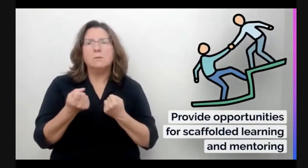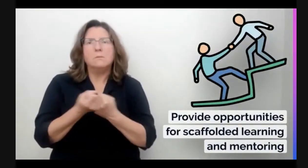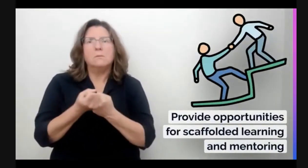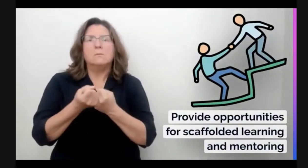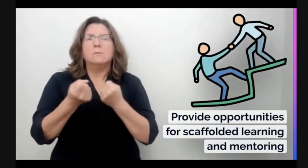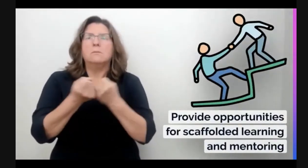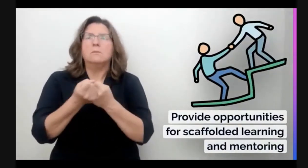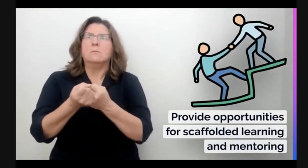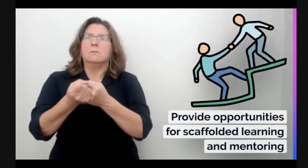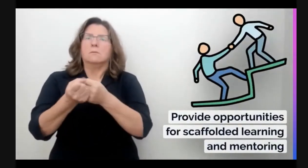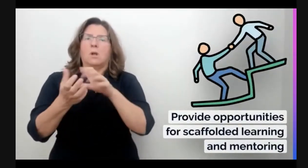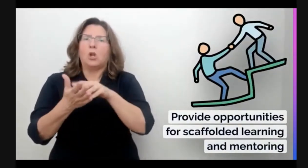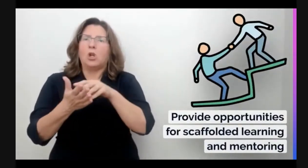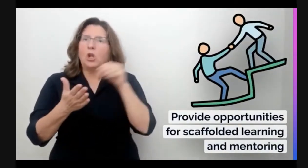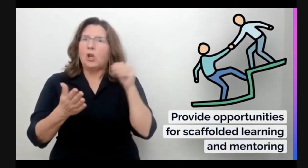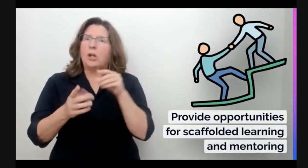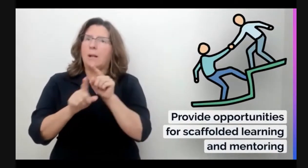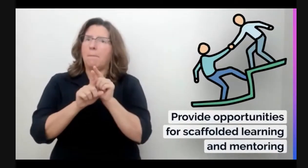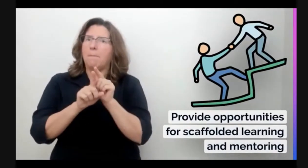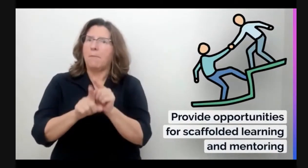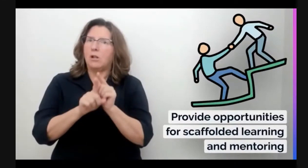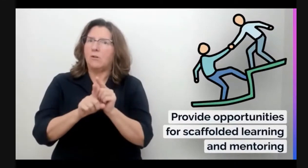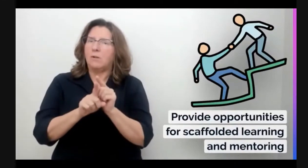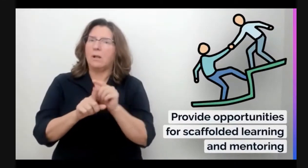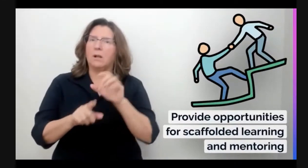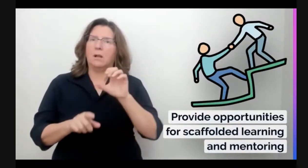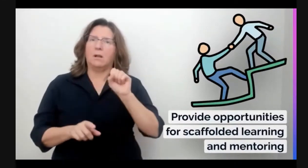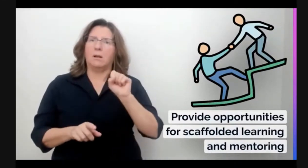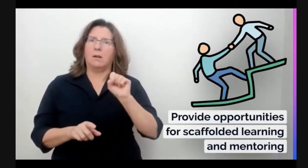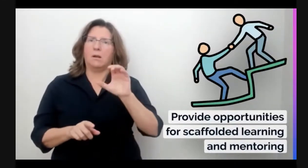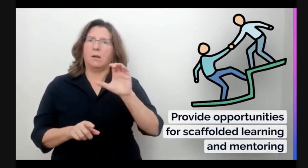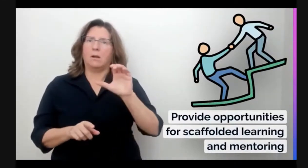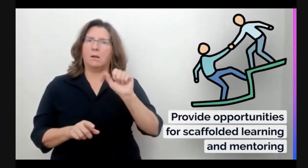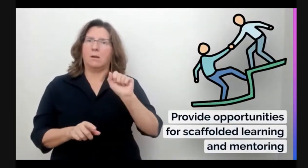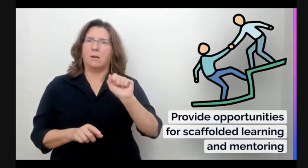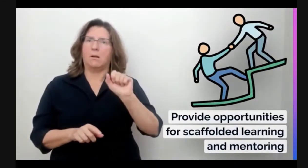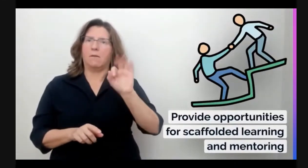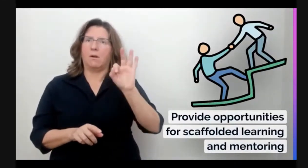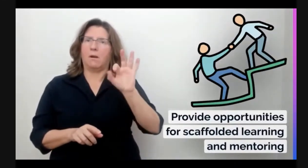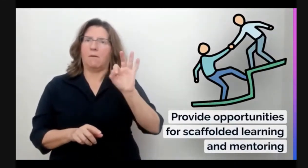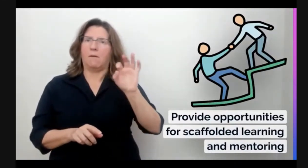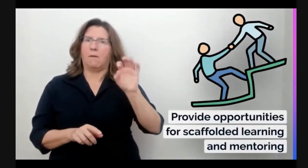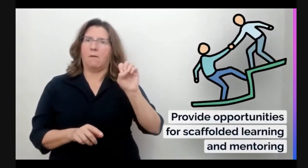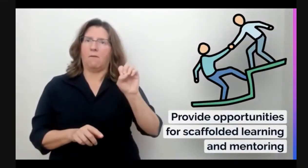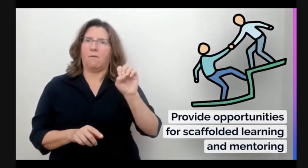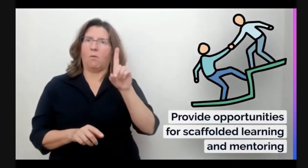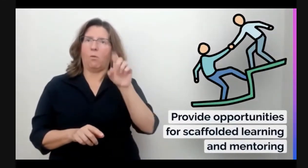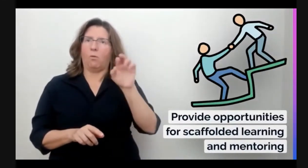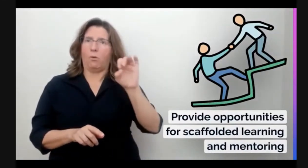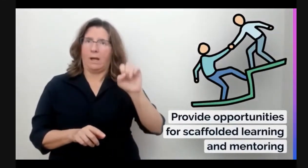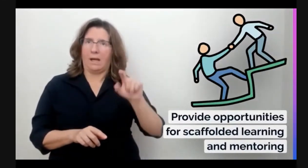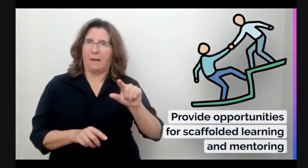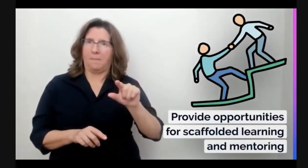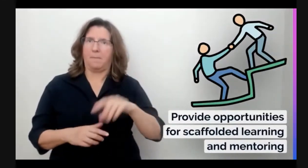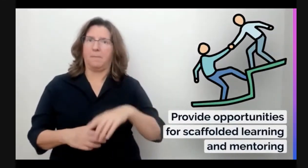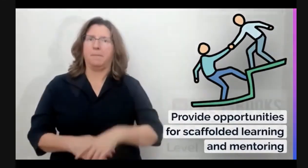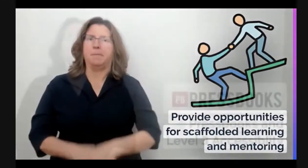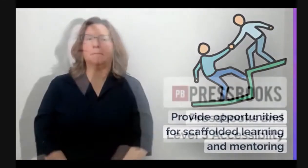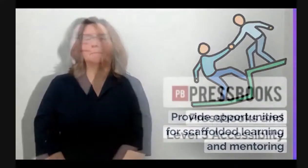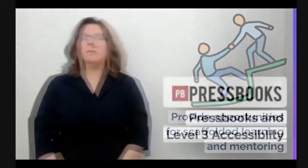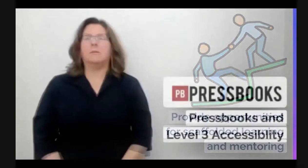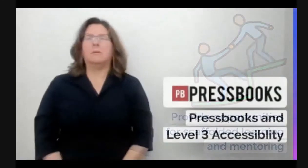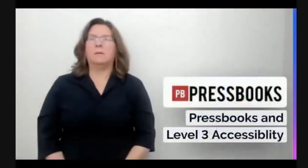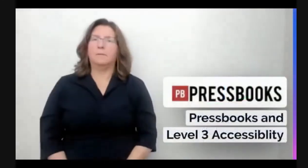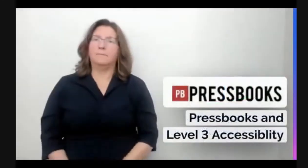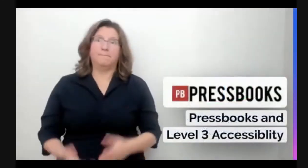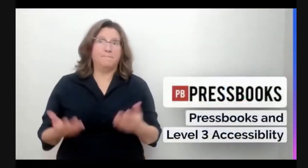Level 3 accessibility strategies include opportunities for supported learning, mentoring, and language scaffolding.